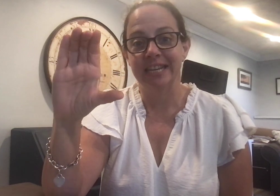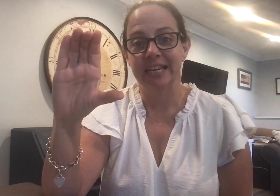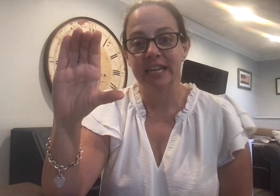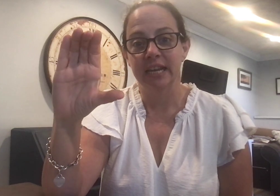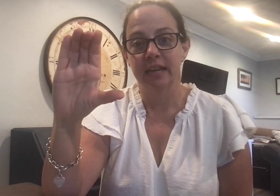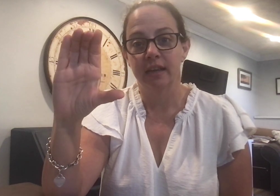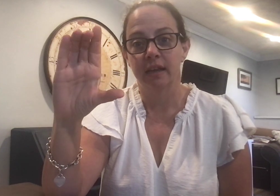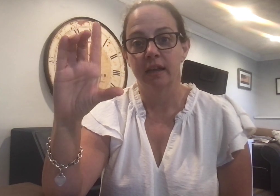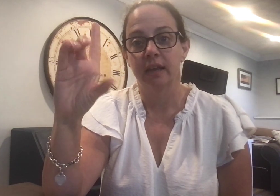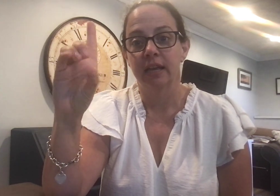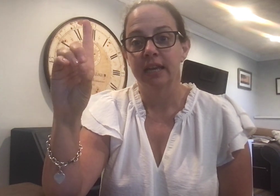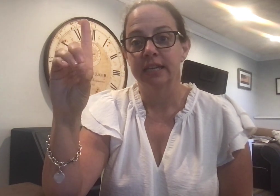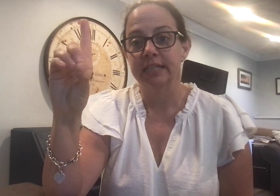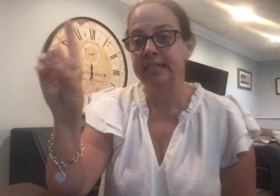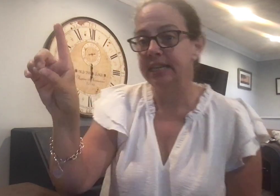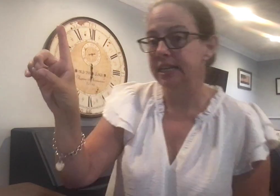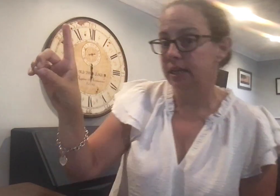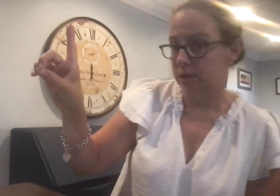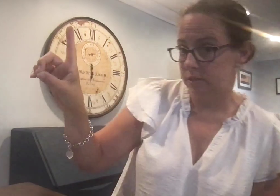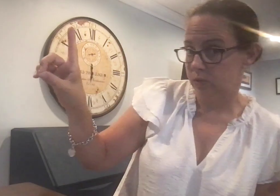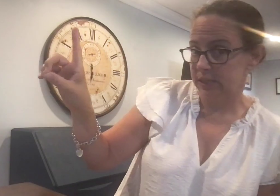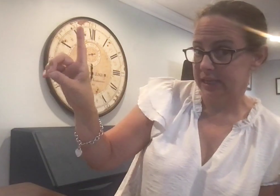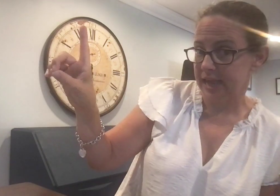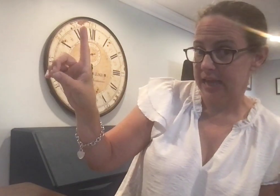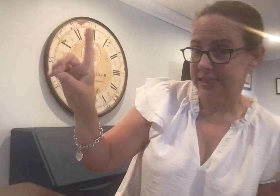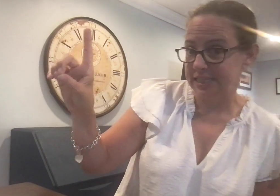C, D, so it's like that, D,